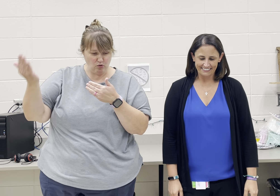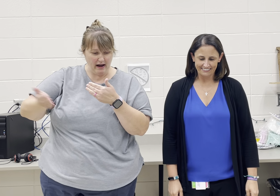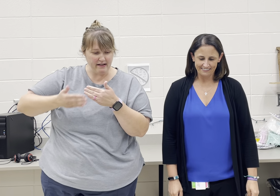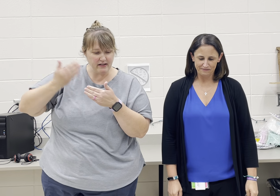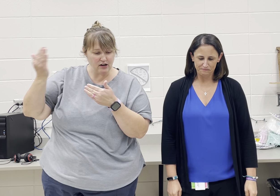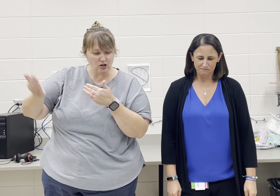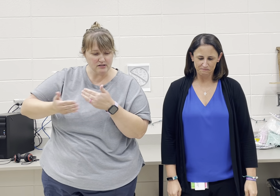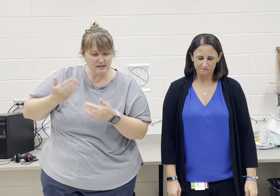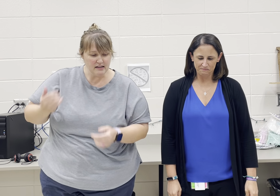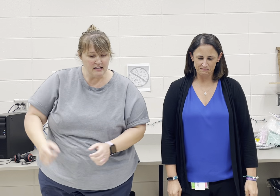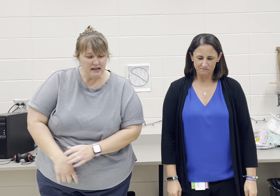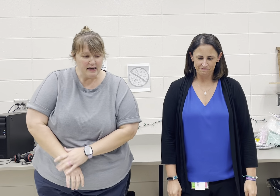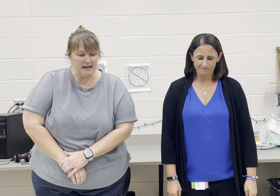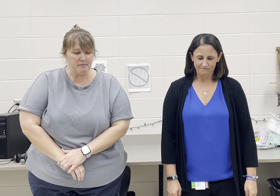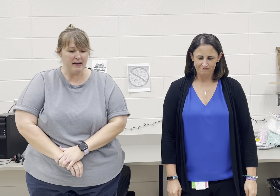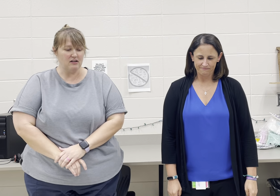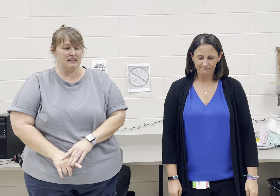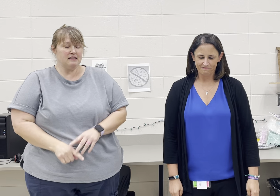quiet fingers. Embarrassed.